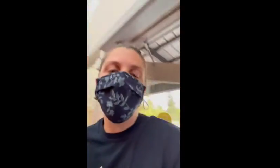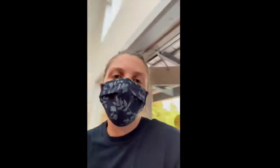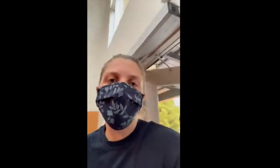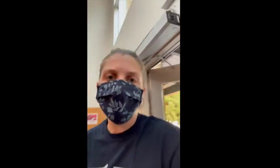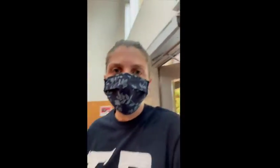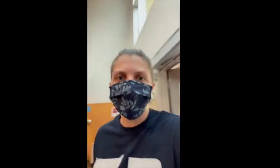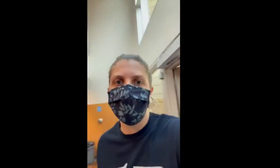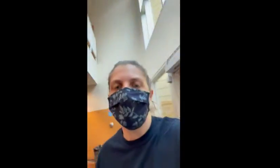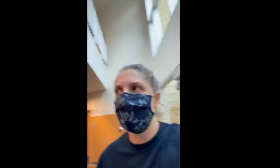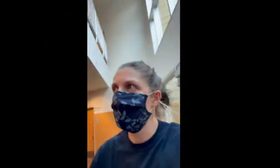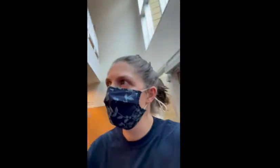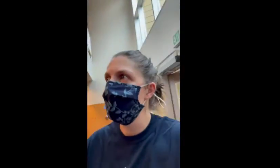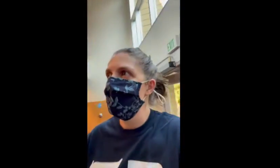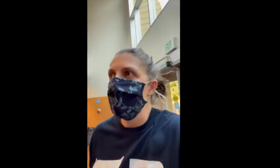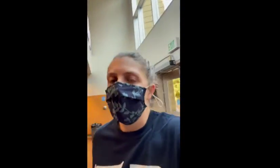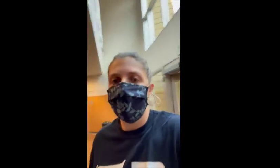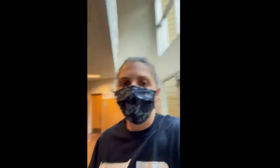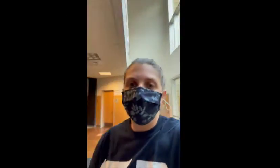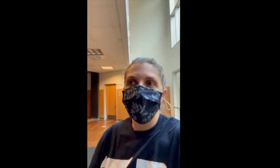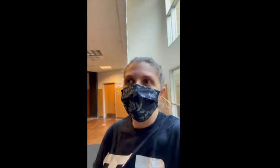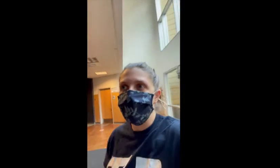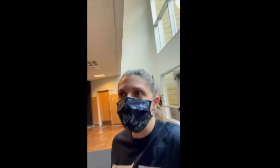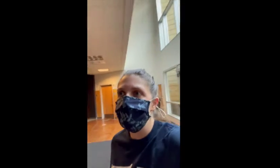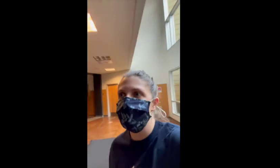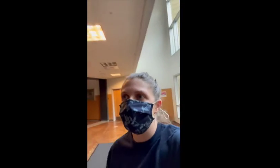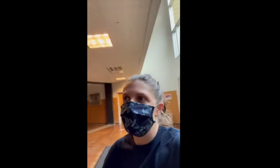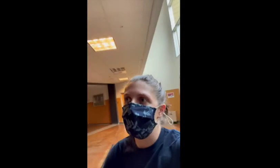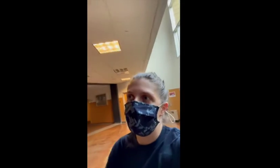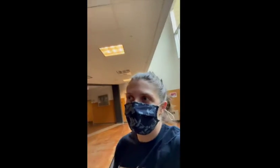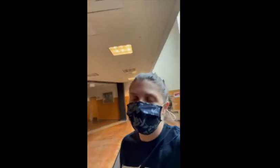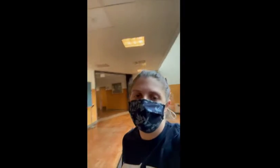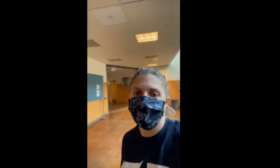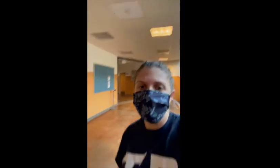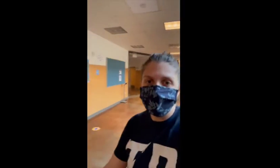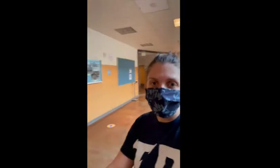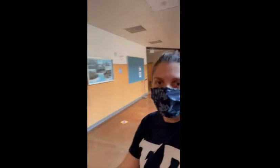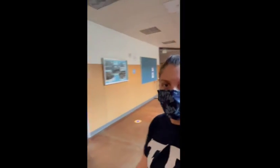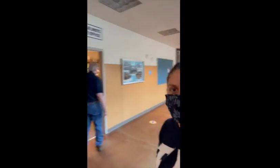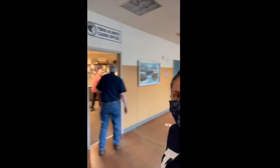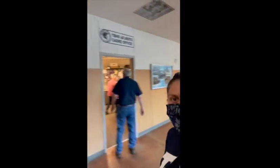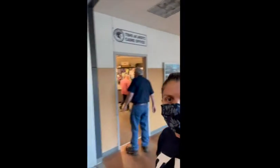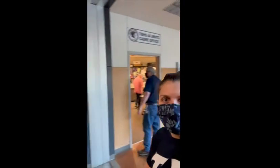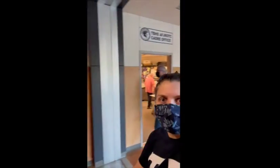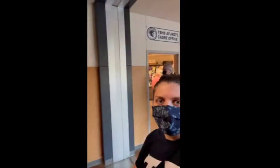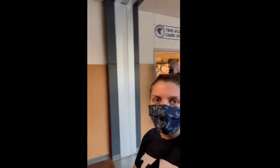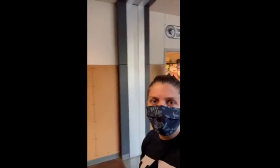We also have our amazing AFJ ROTC program, which you can see right behind me,